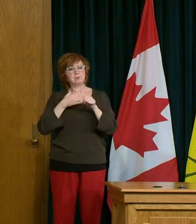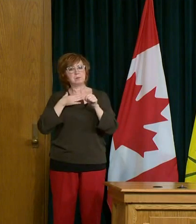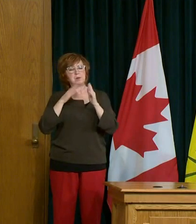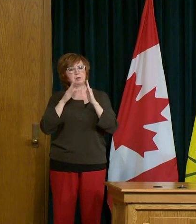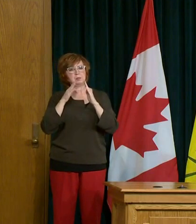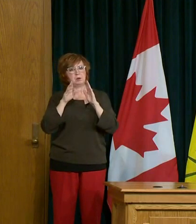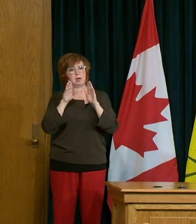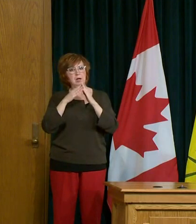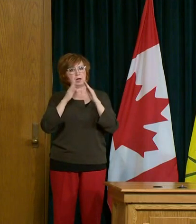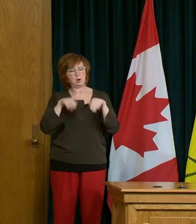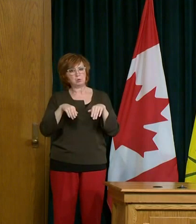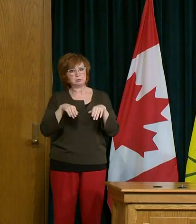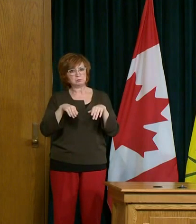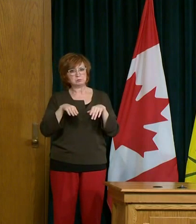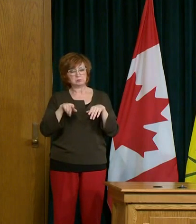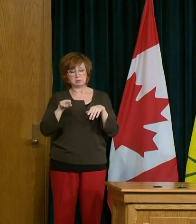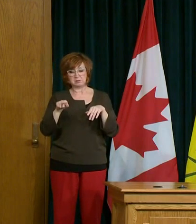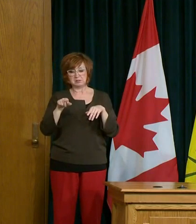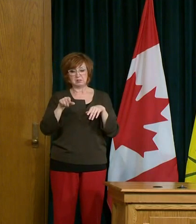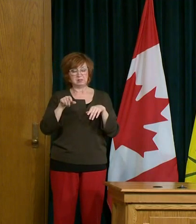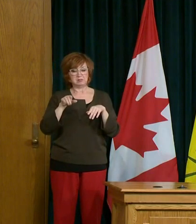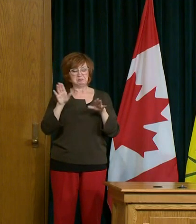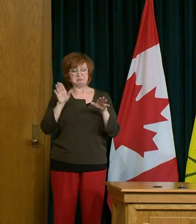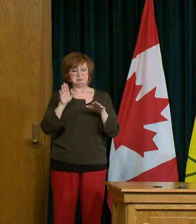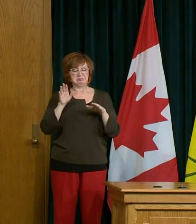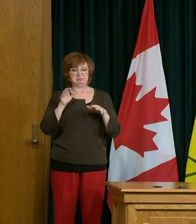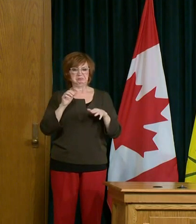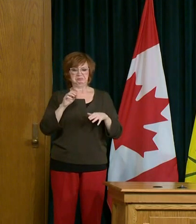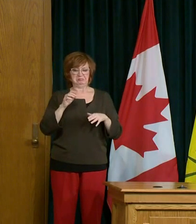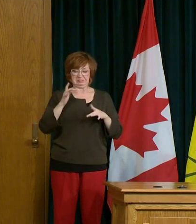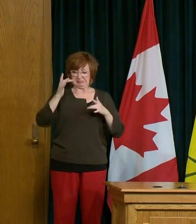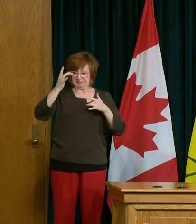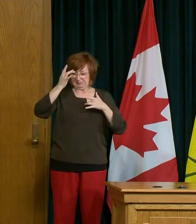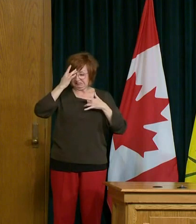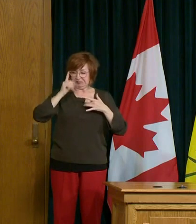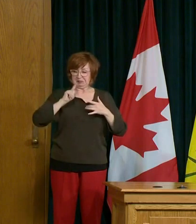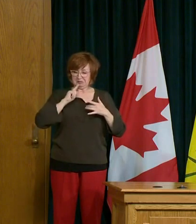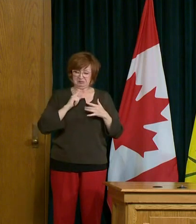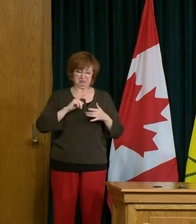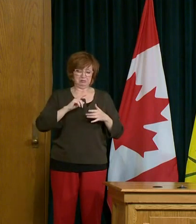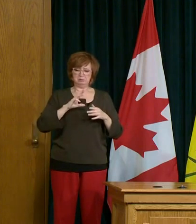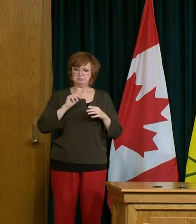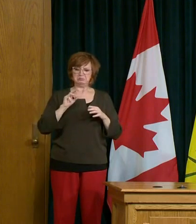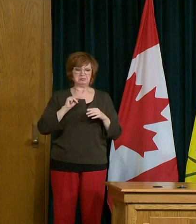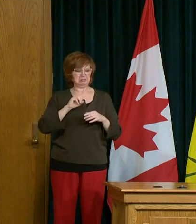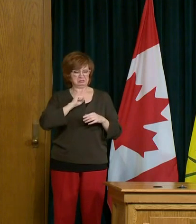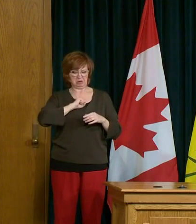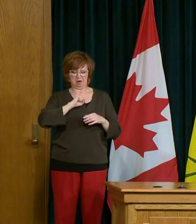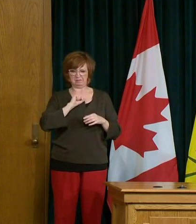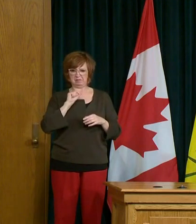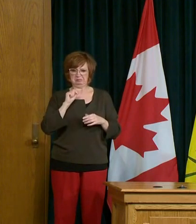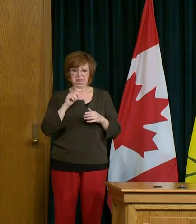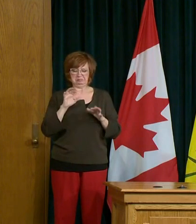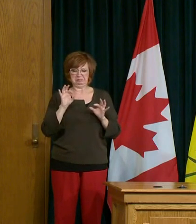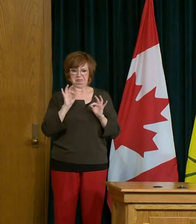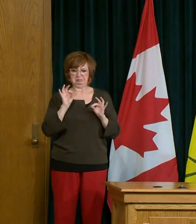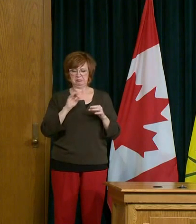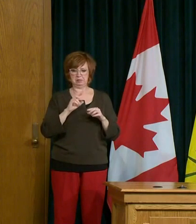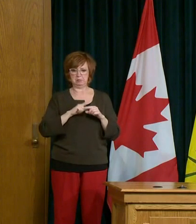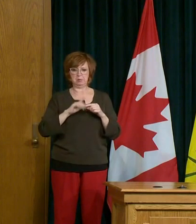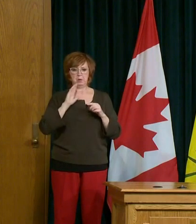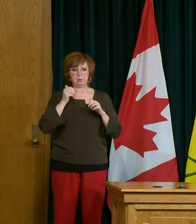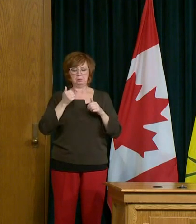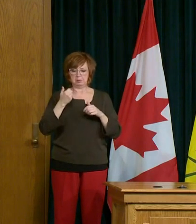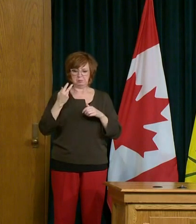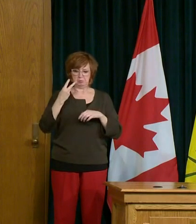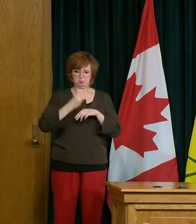may be a request to watch for 2 or 3 days, and once if symptoms go away, there may not be a need for further testing unless